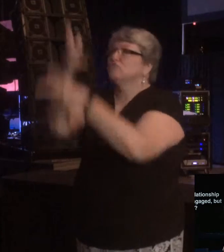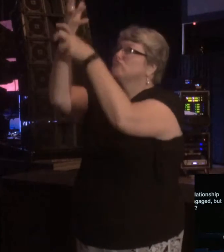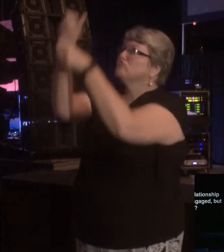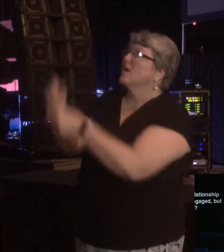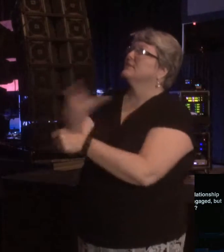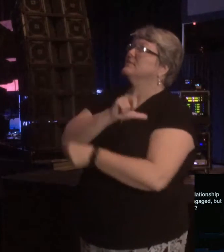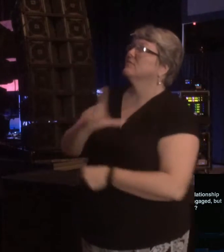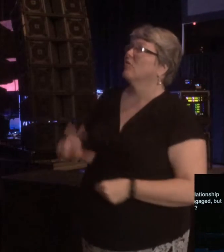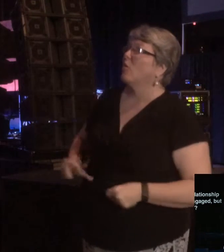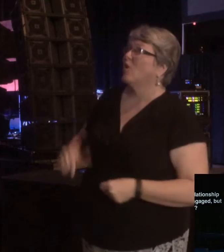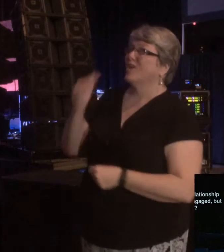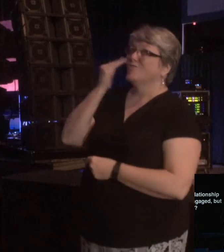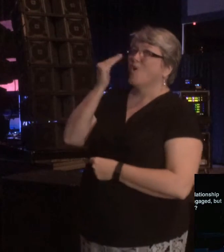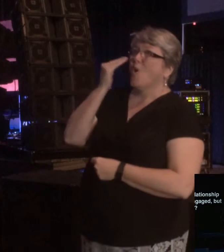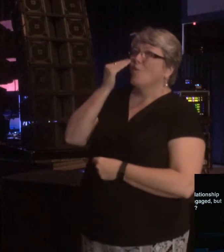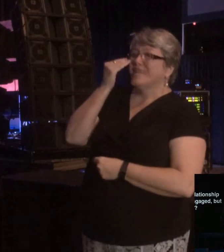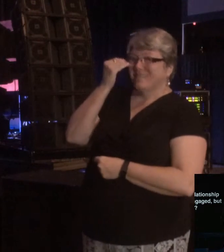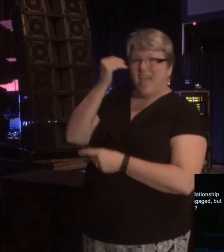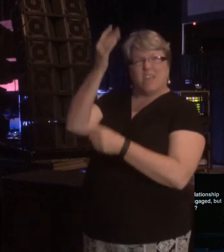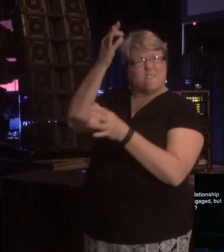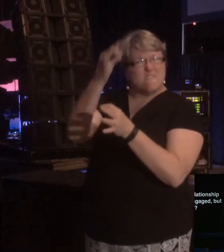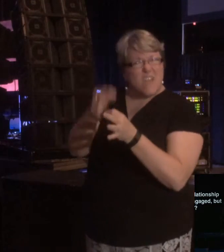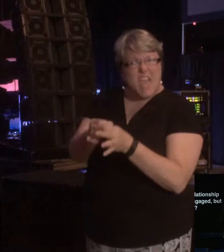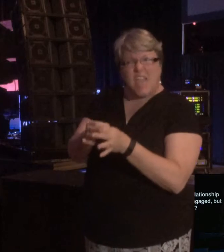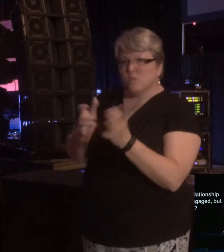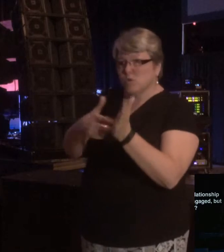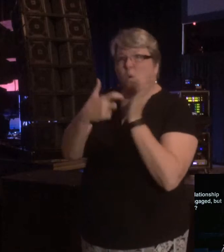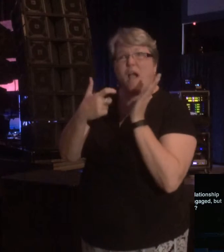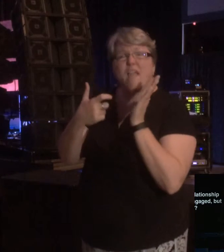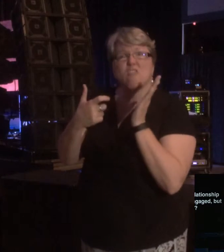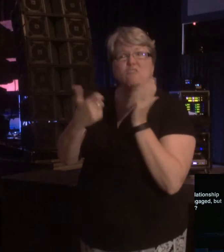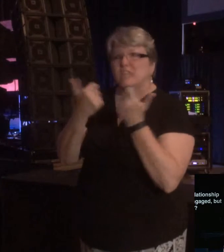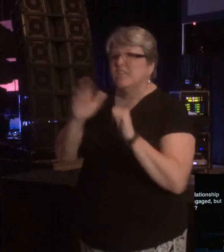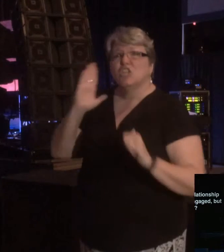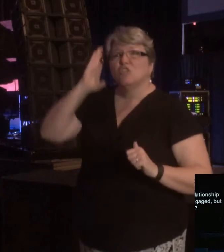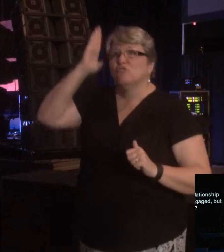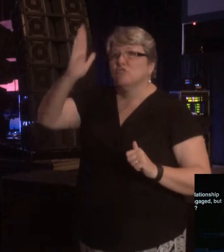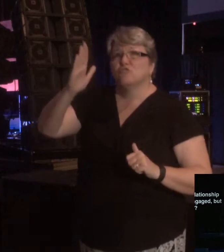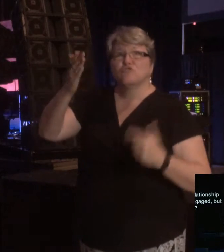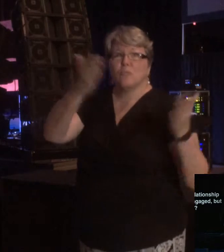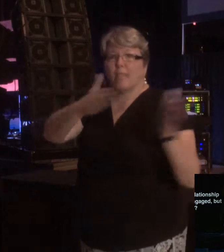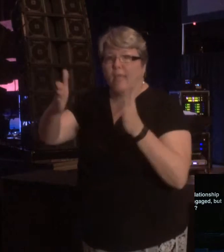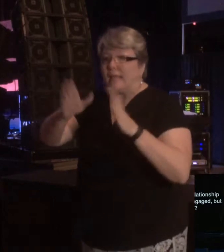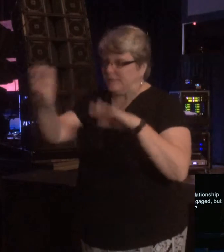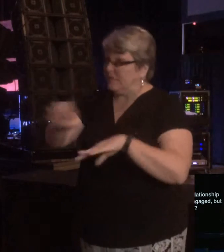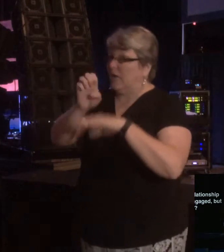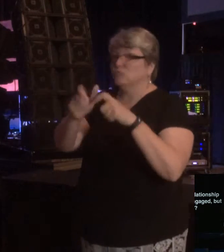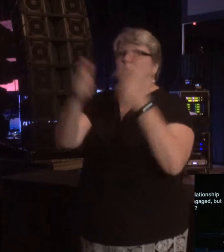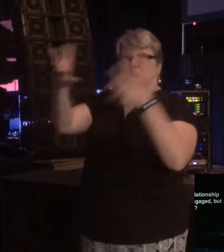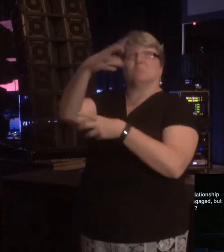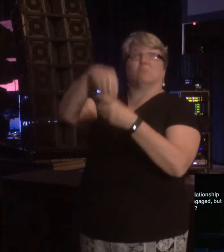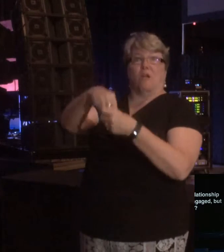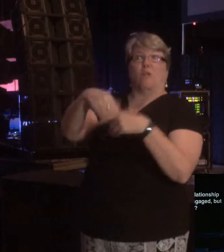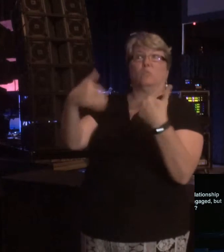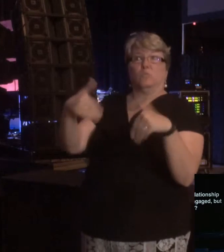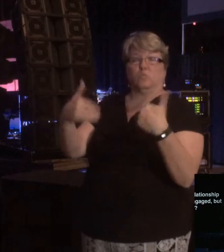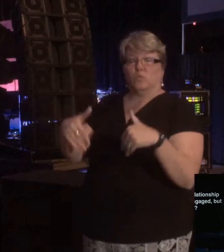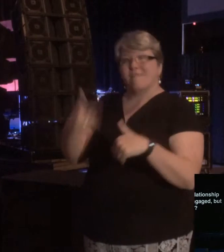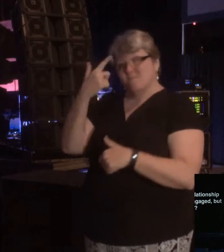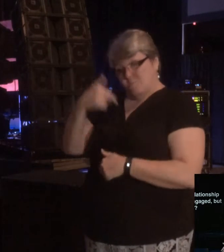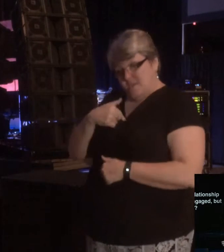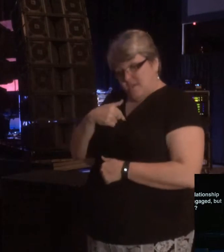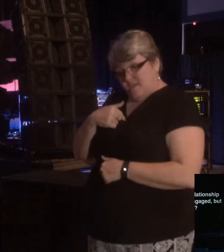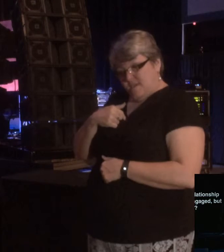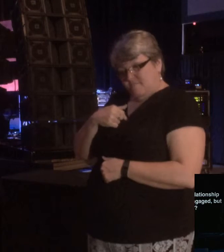different stages of life, it's hard to sync up and be kind of maybe in the right moment, you know. So there was a moment that the